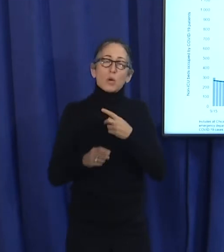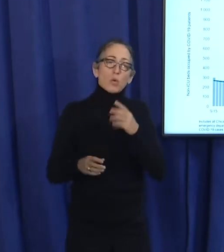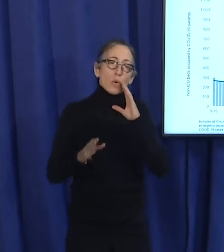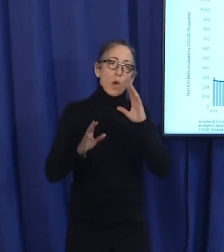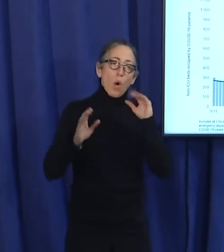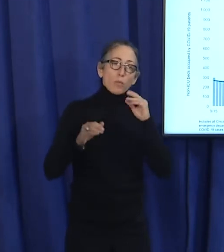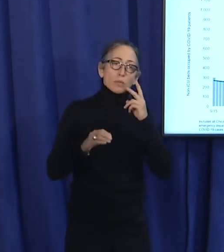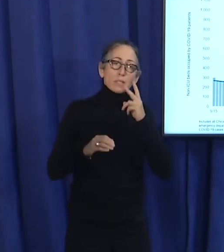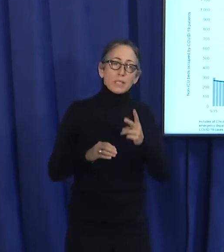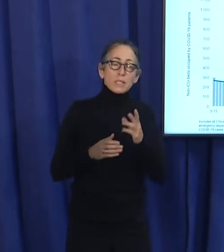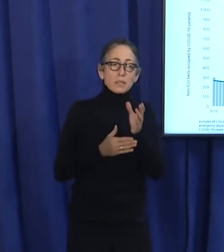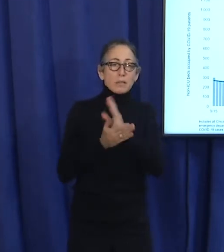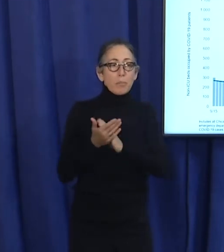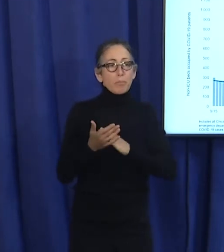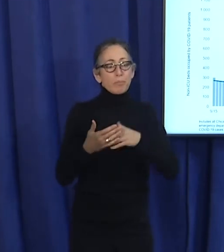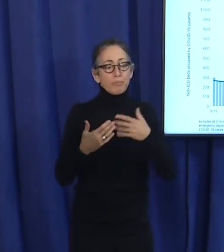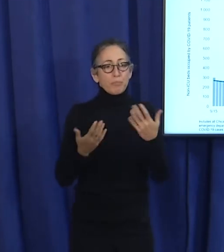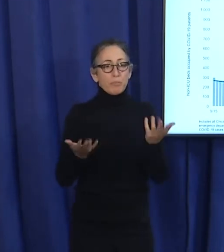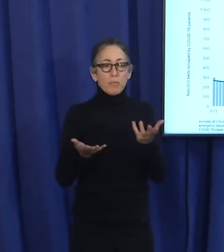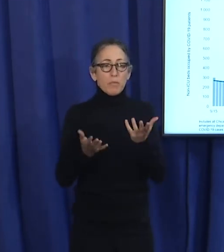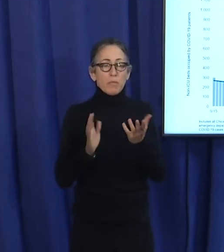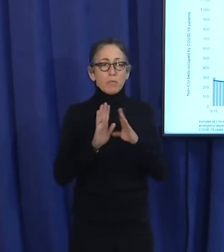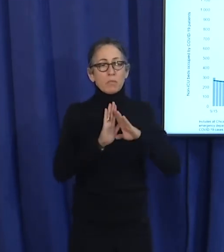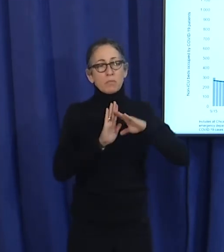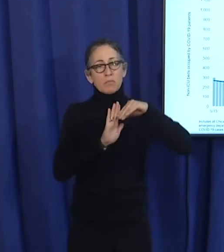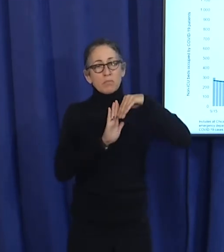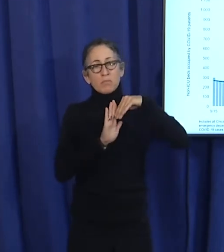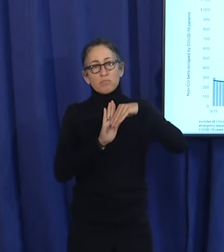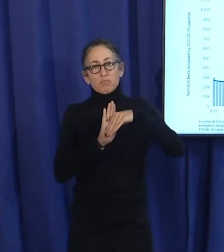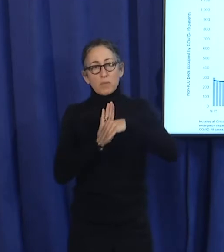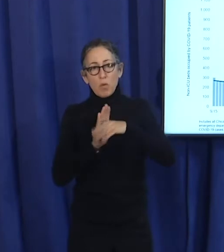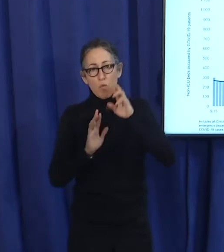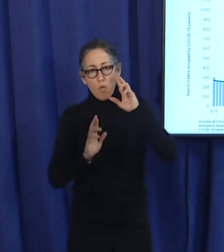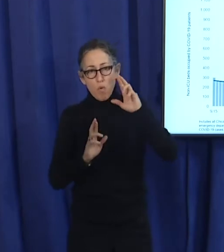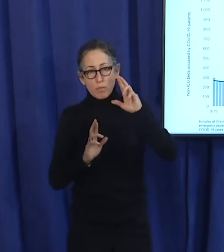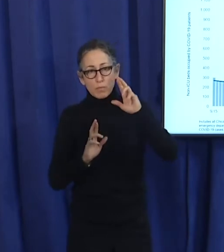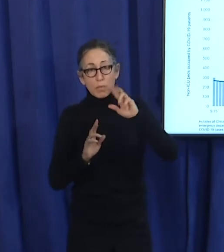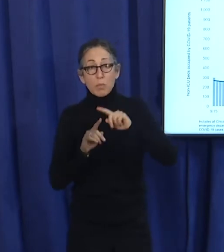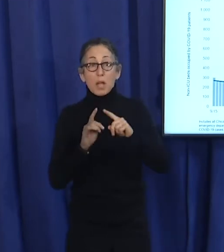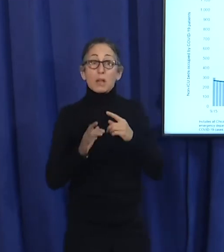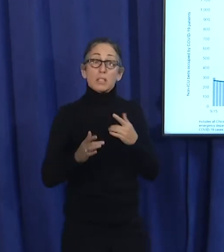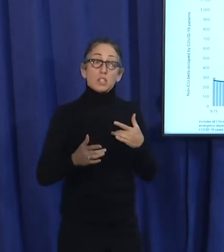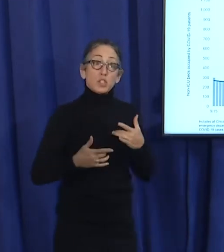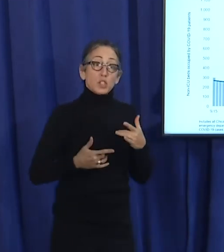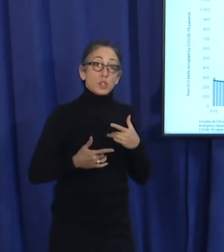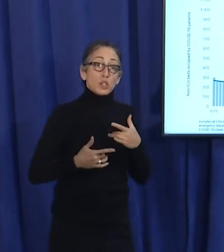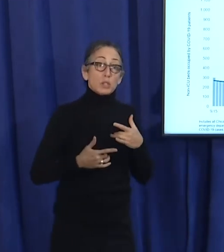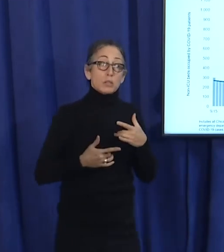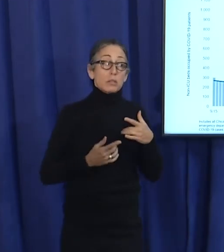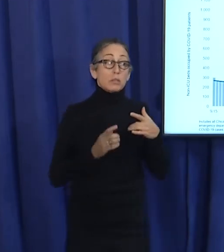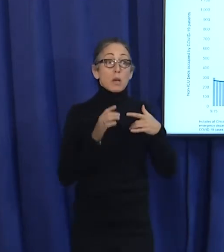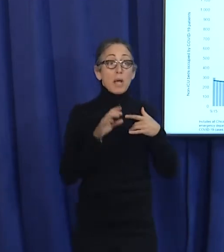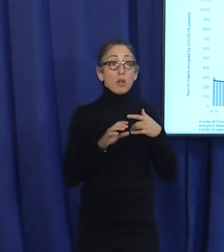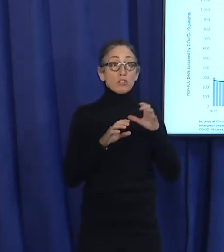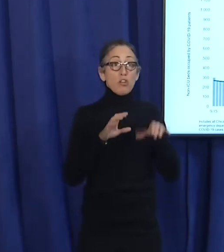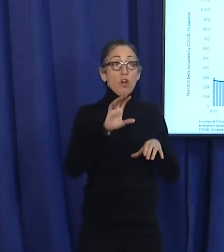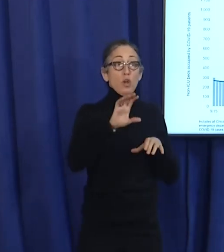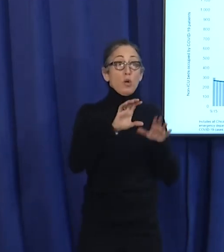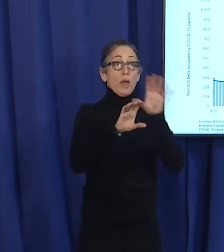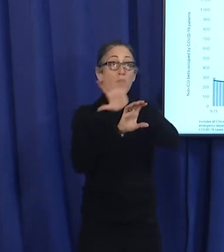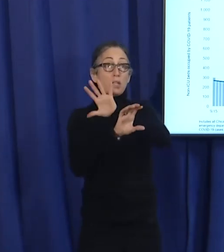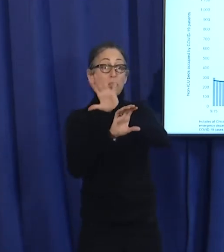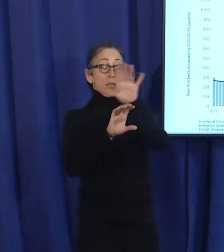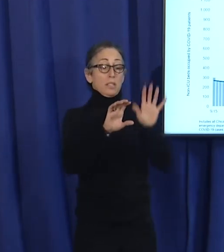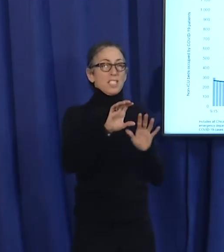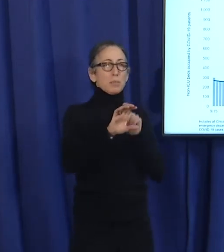start to see some coming down in those numbers. We're a little worried about around us, too, particularly in south